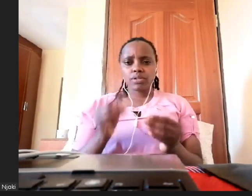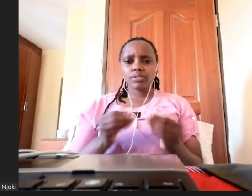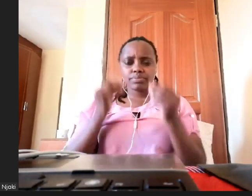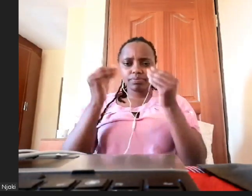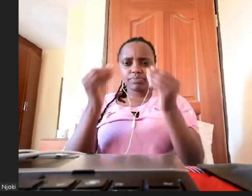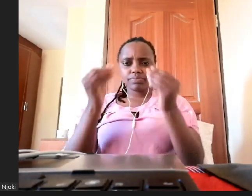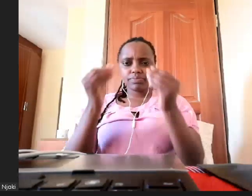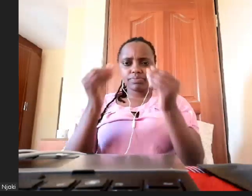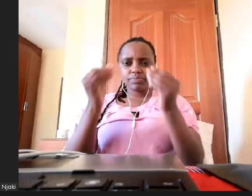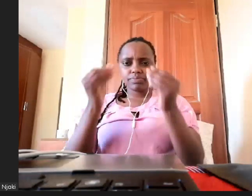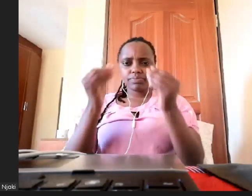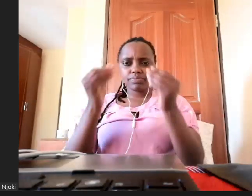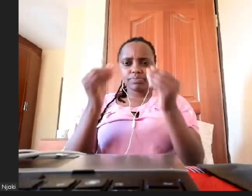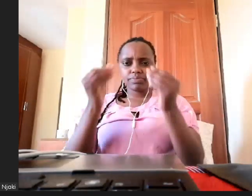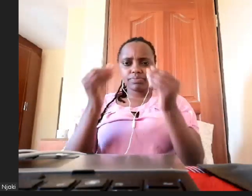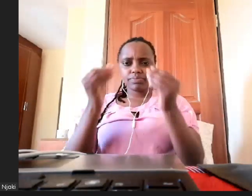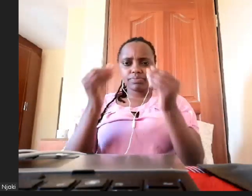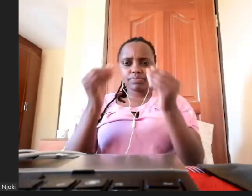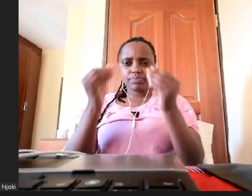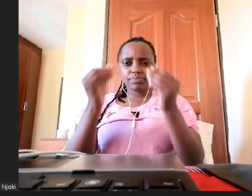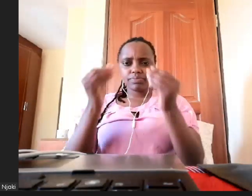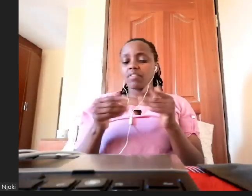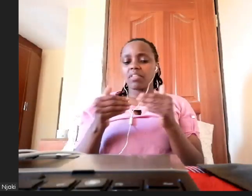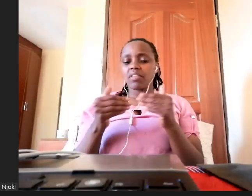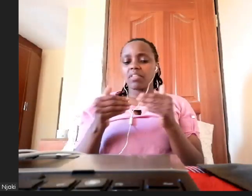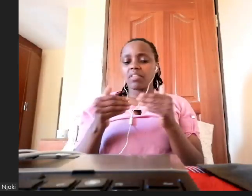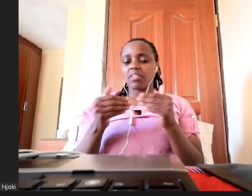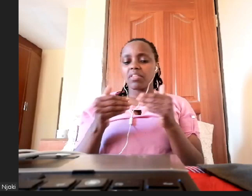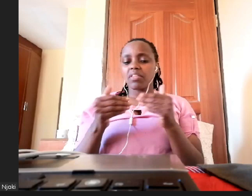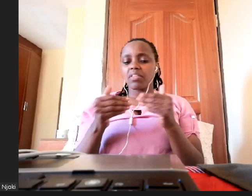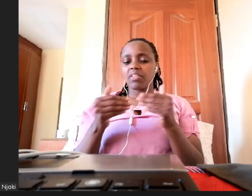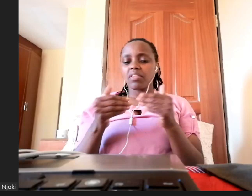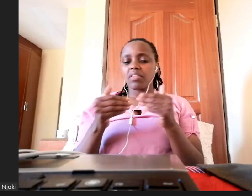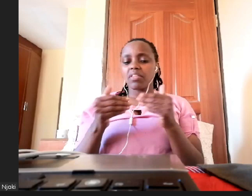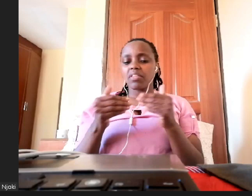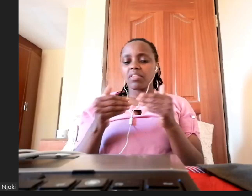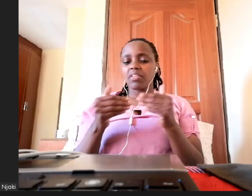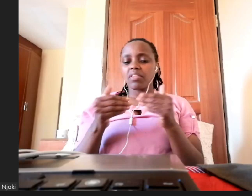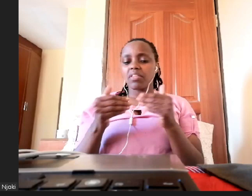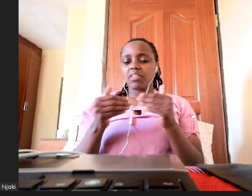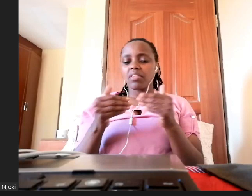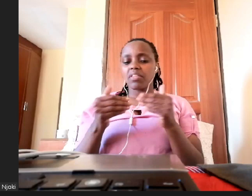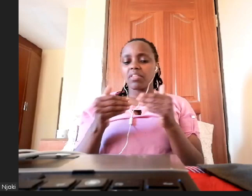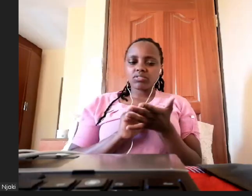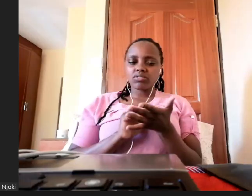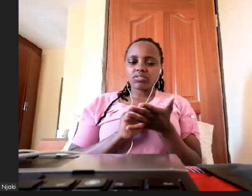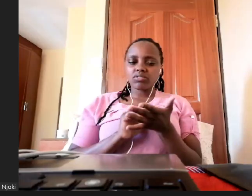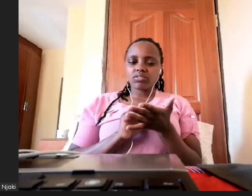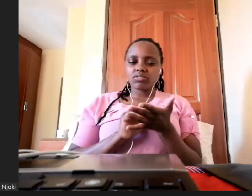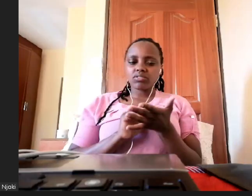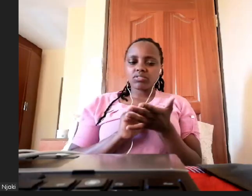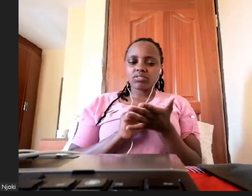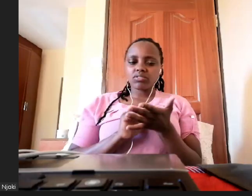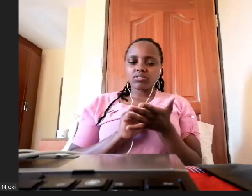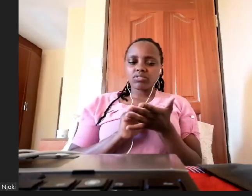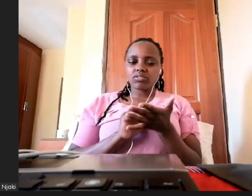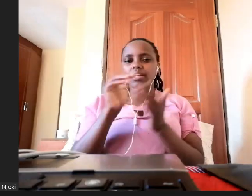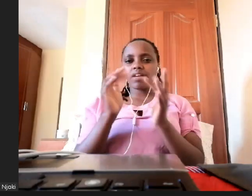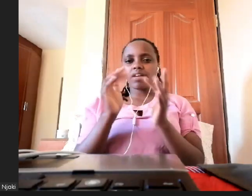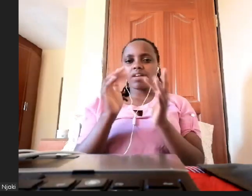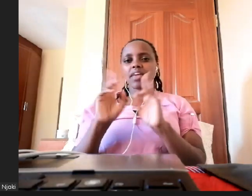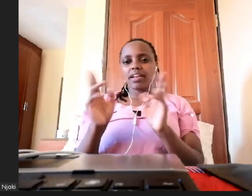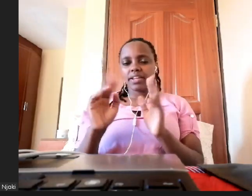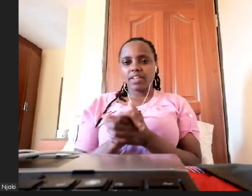the report. And also they are very open to engaging with CSOs. So writing them an email, if you have any questions, they're very open to